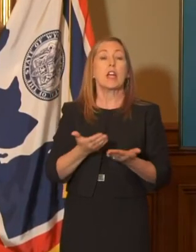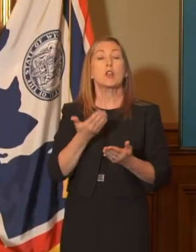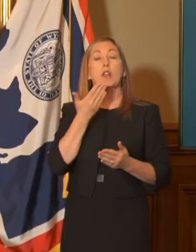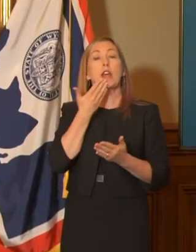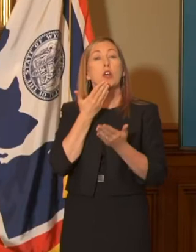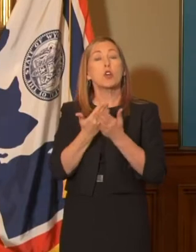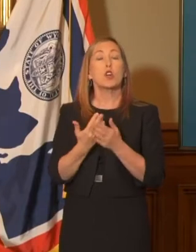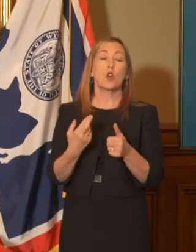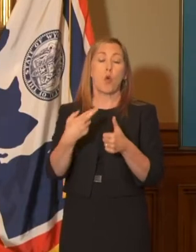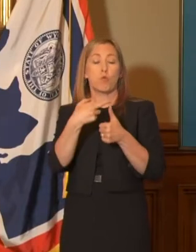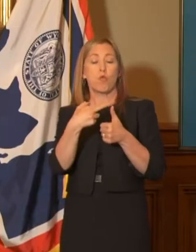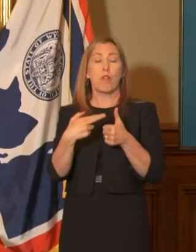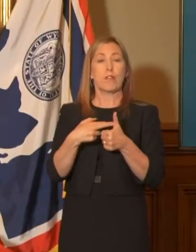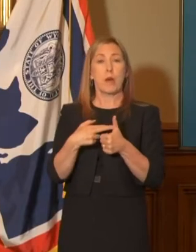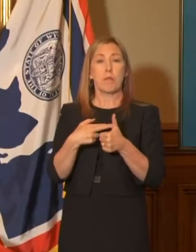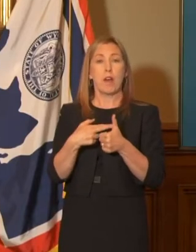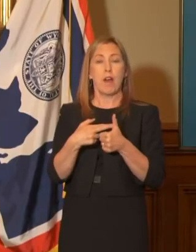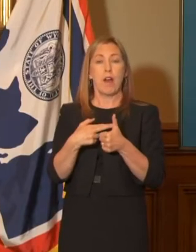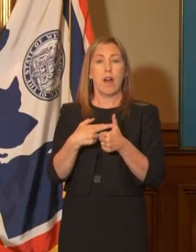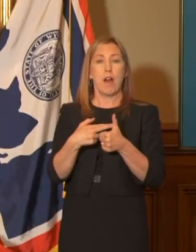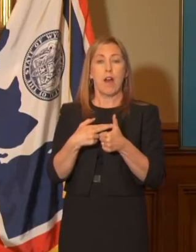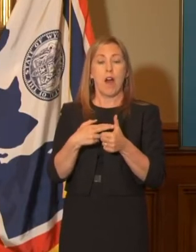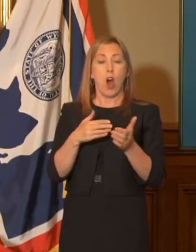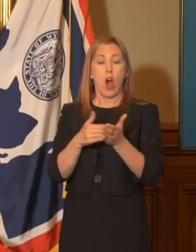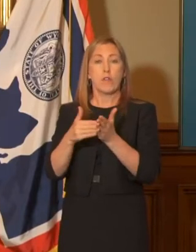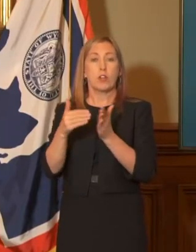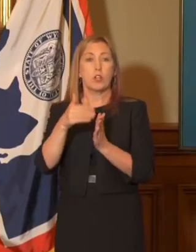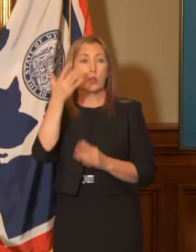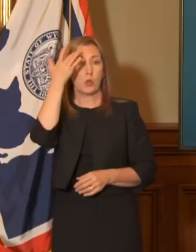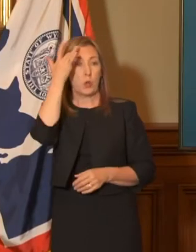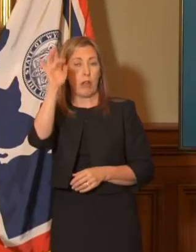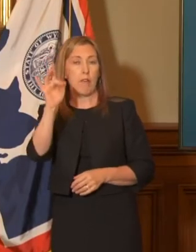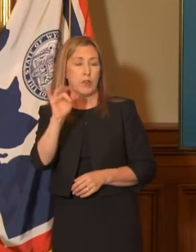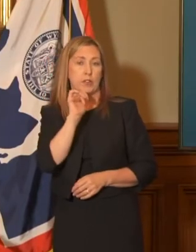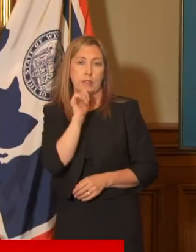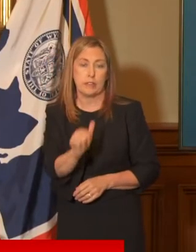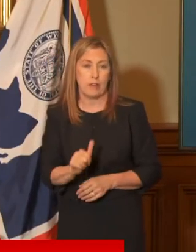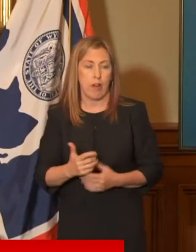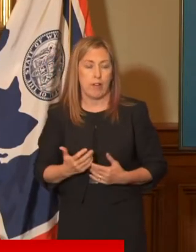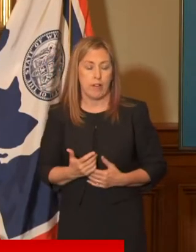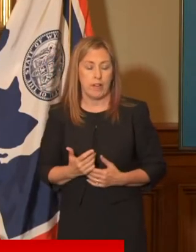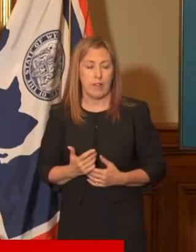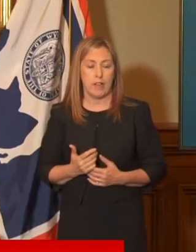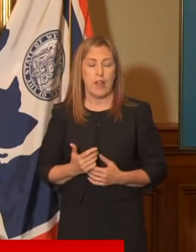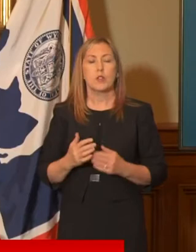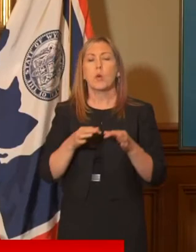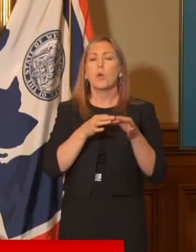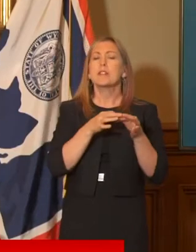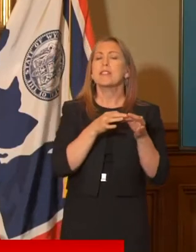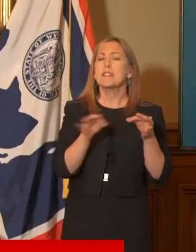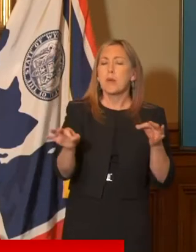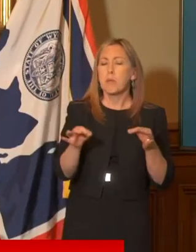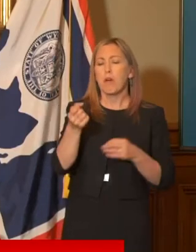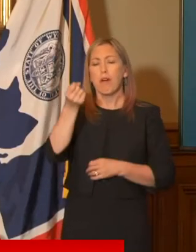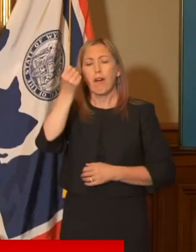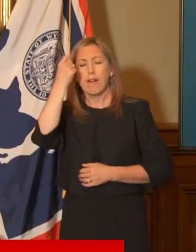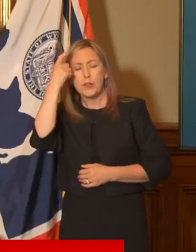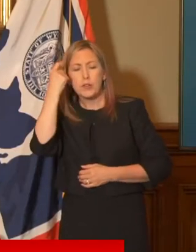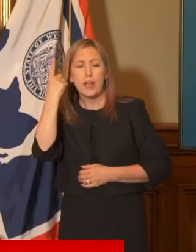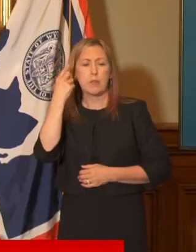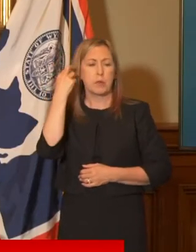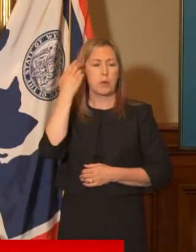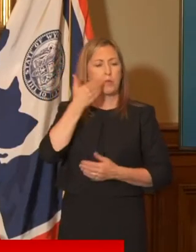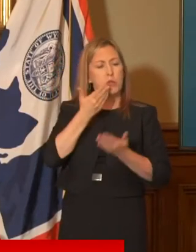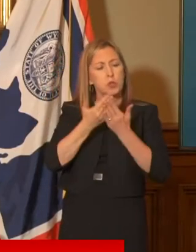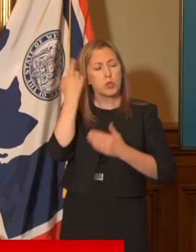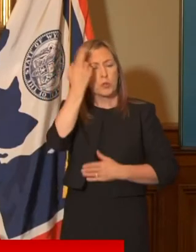of thumb. Often too clever is just dumb. So simple, understandable, purposeful, so we